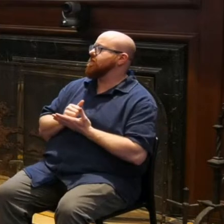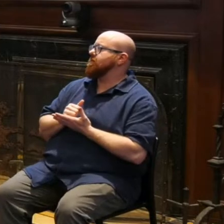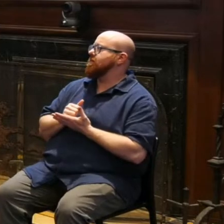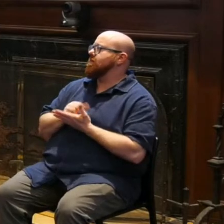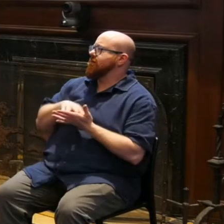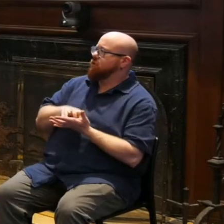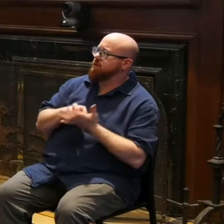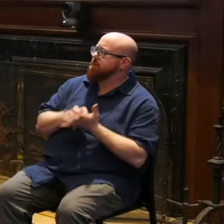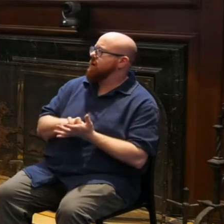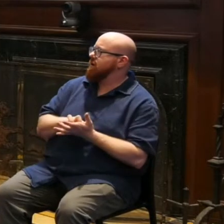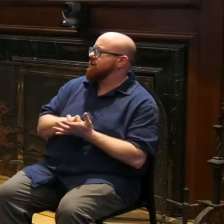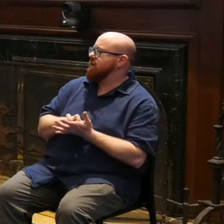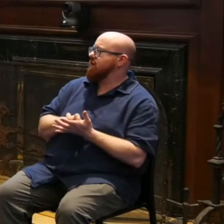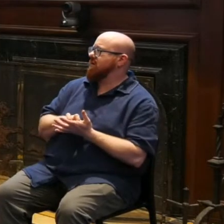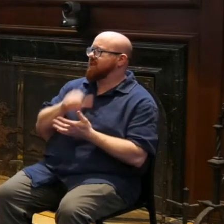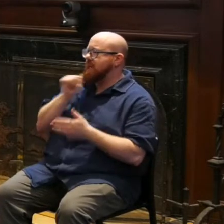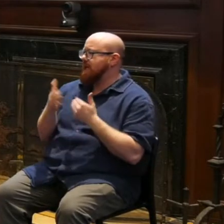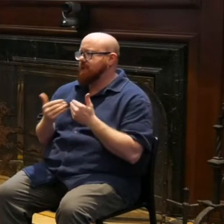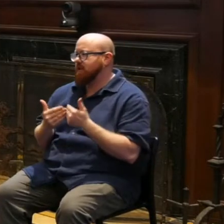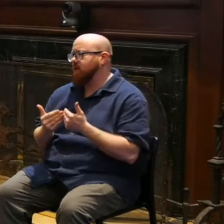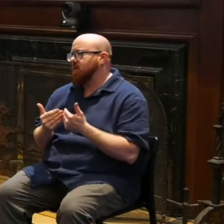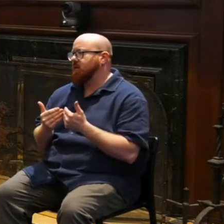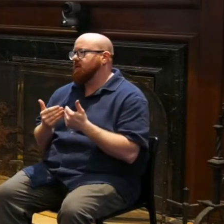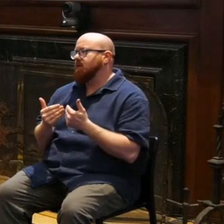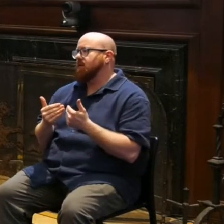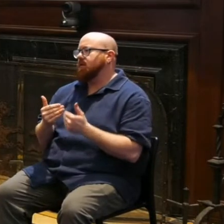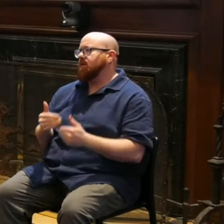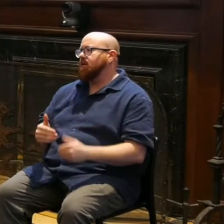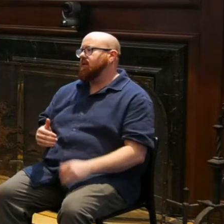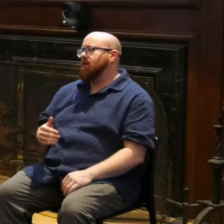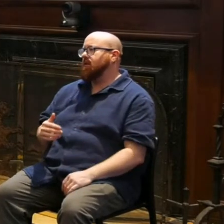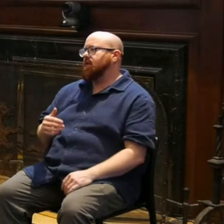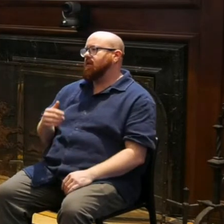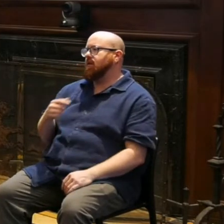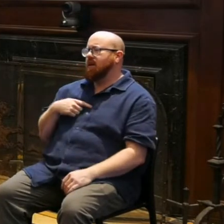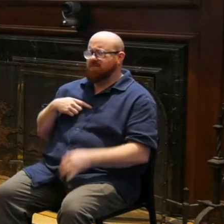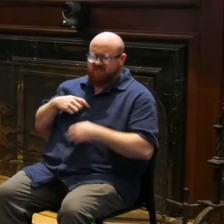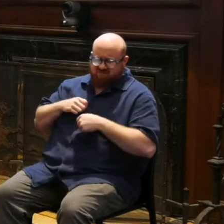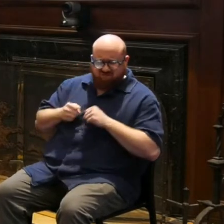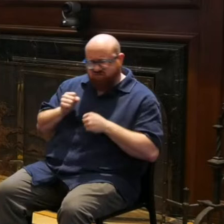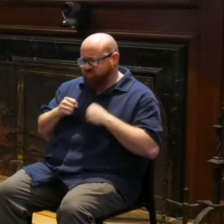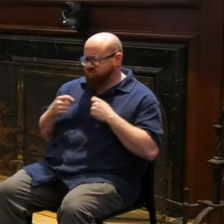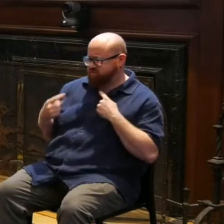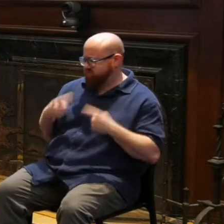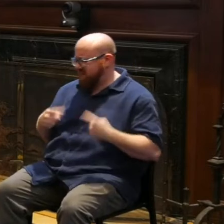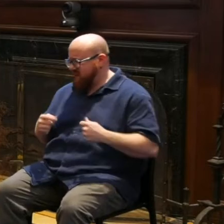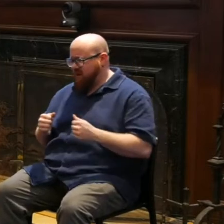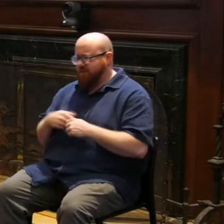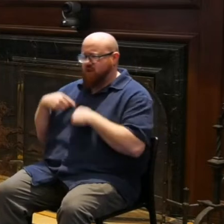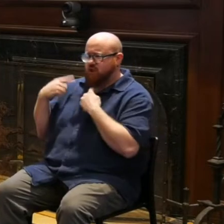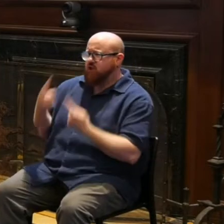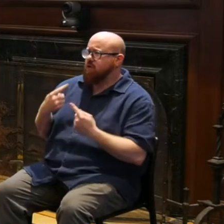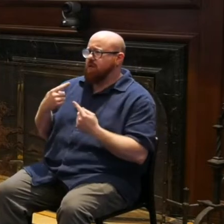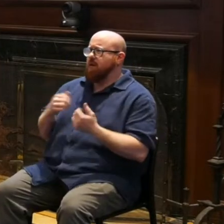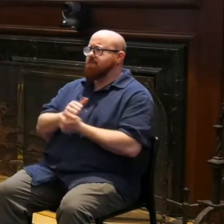Vulnerability, it ain't easy. I've been wrestling with this for so long, becoming my worst